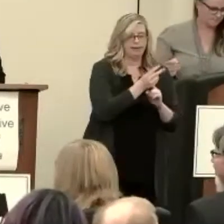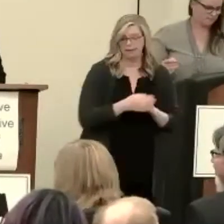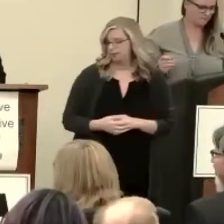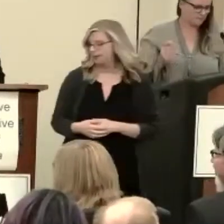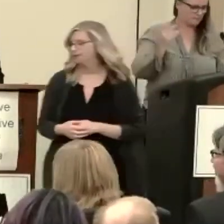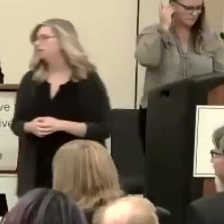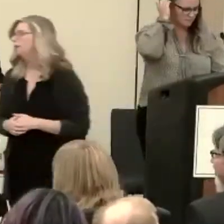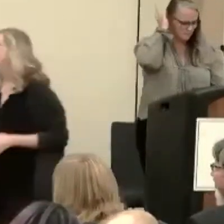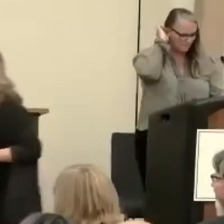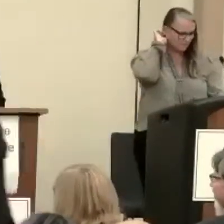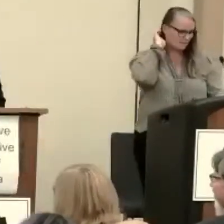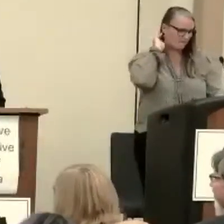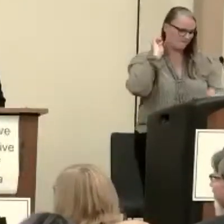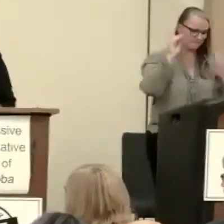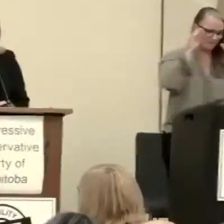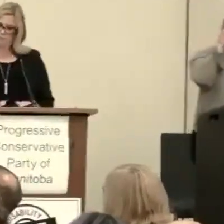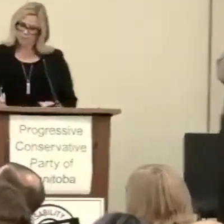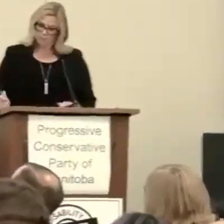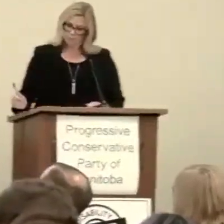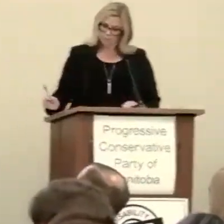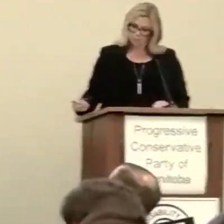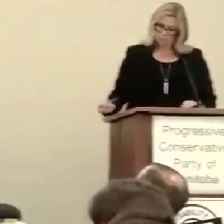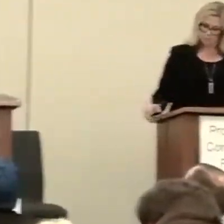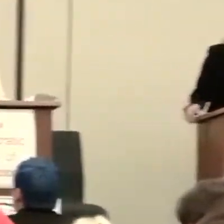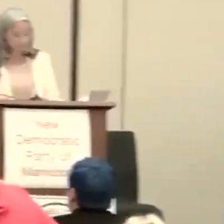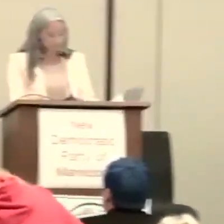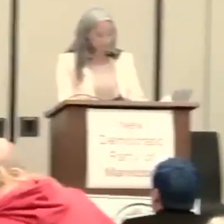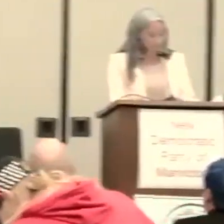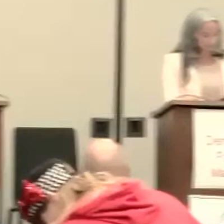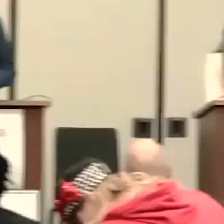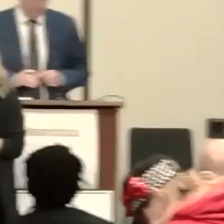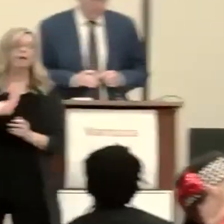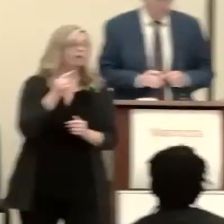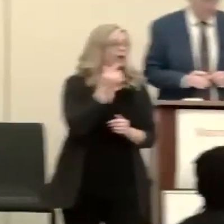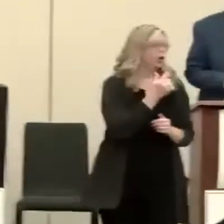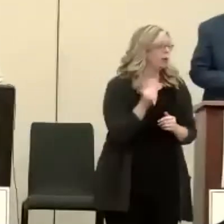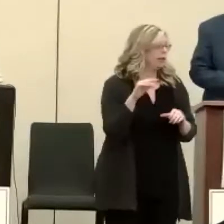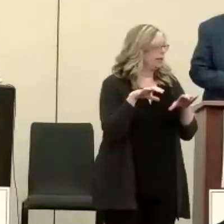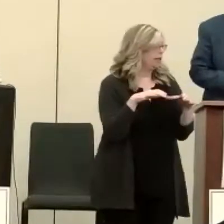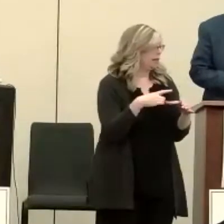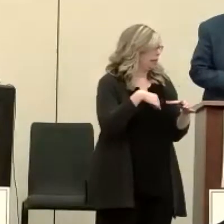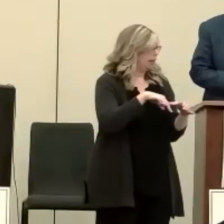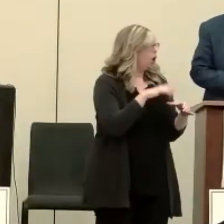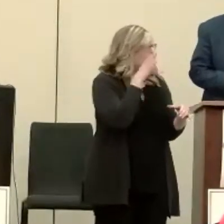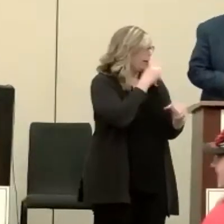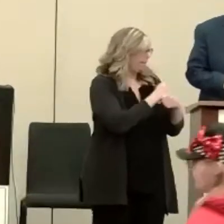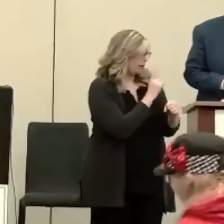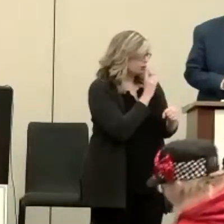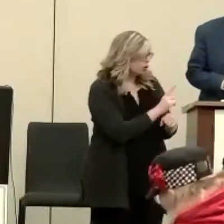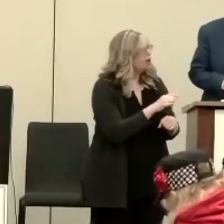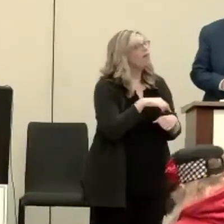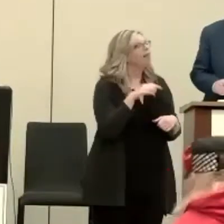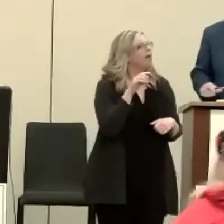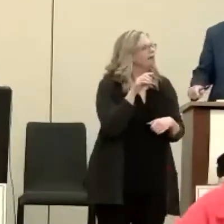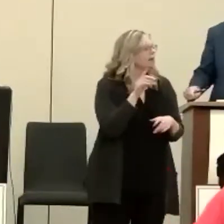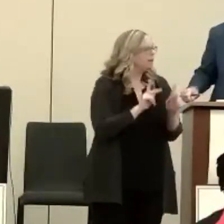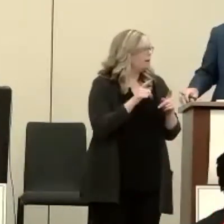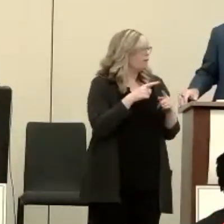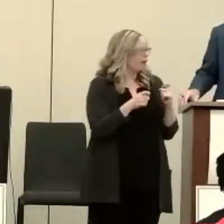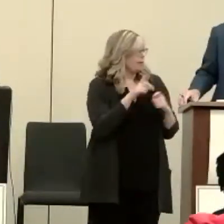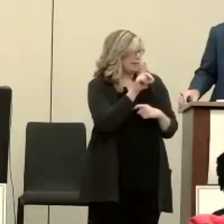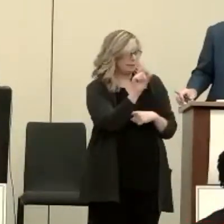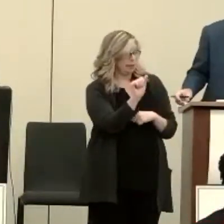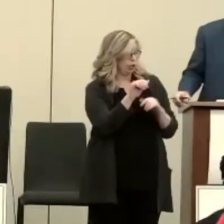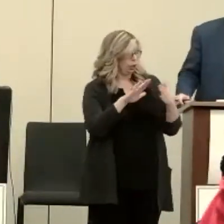Thank you very much, Miigwech. Green MLAs will ensure that leadership from the disability community are supported